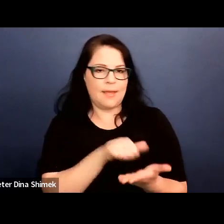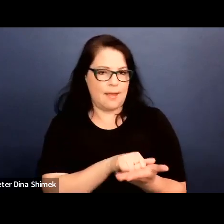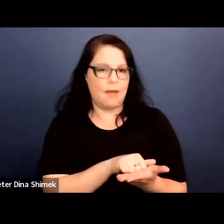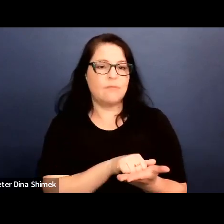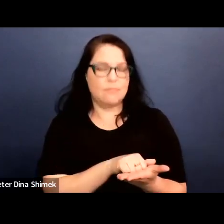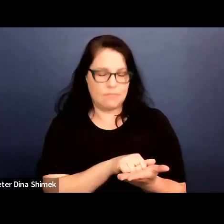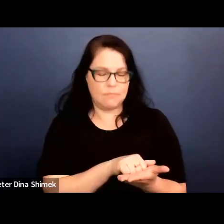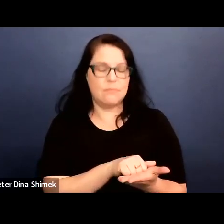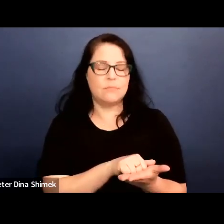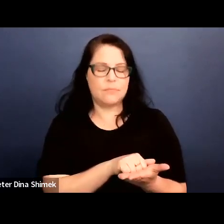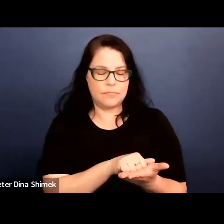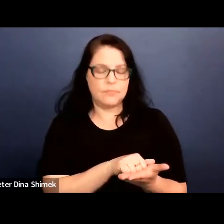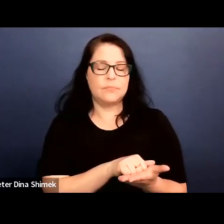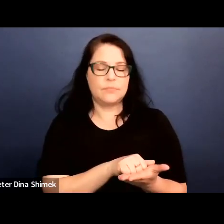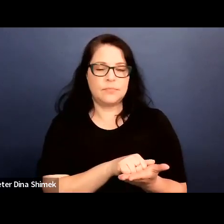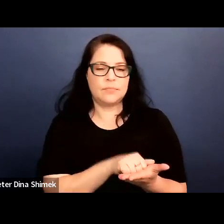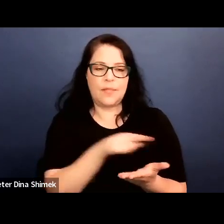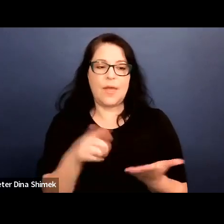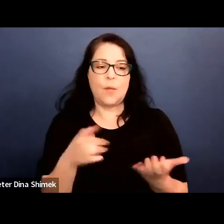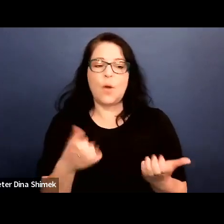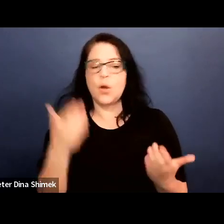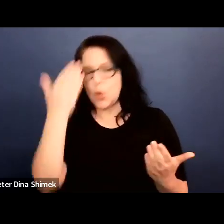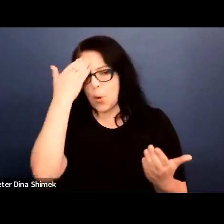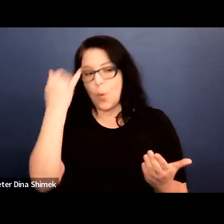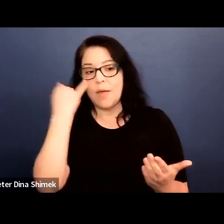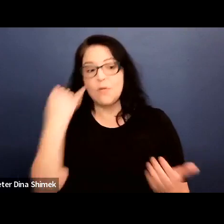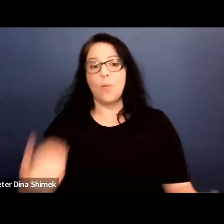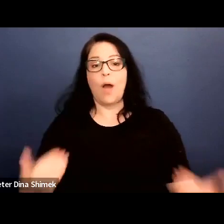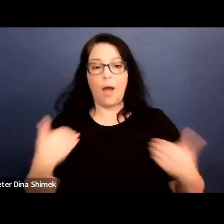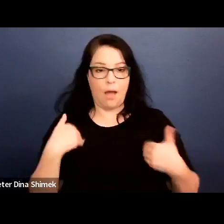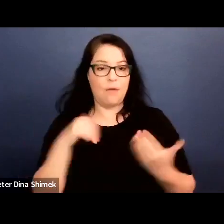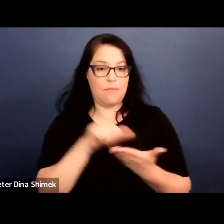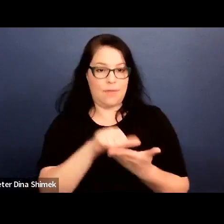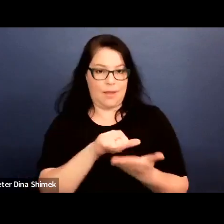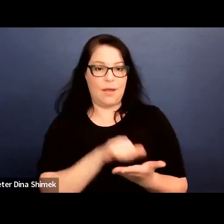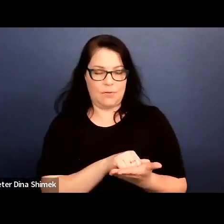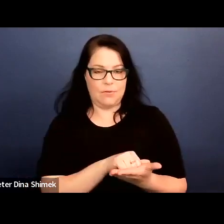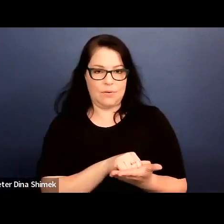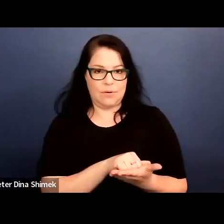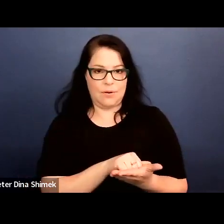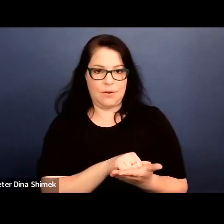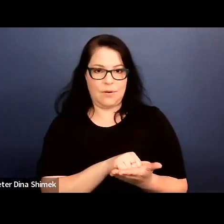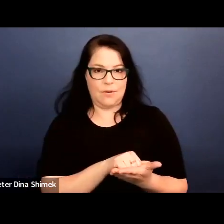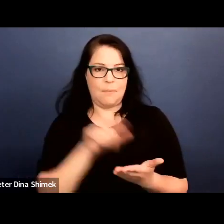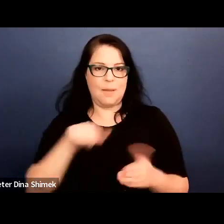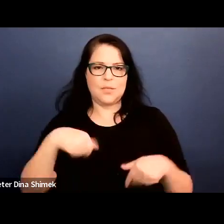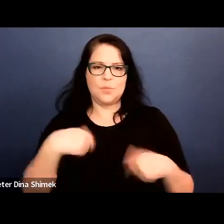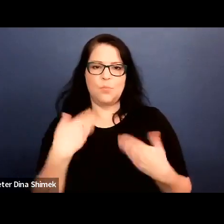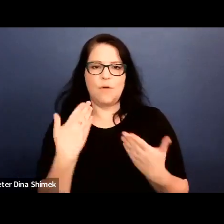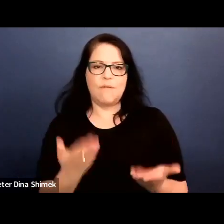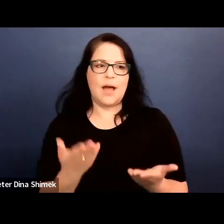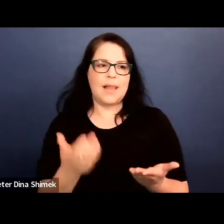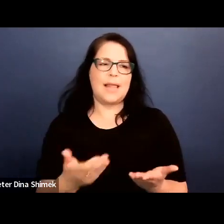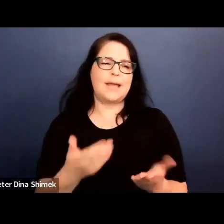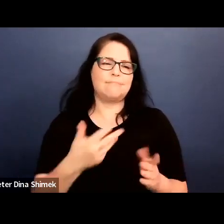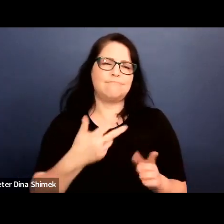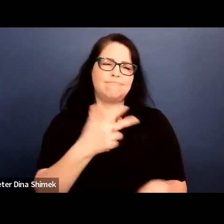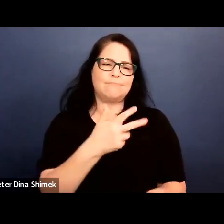you to know, they do want to know that you have an ABLE account. So you might have to provide like a quarterly